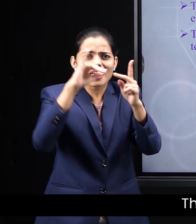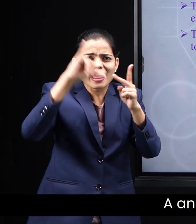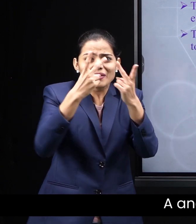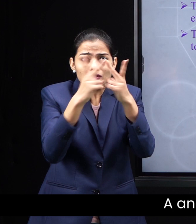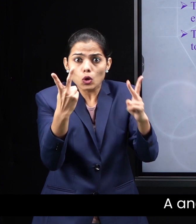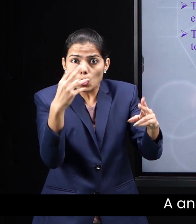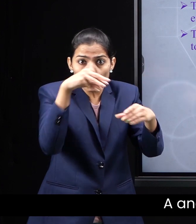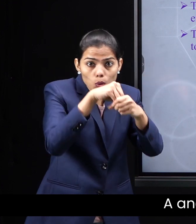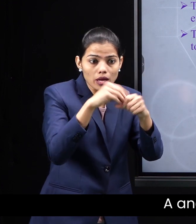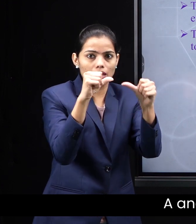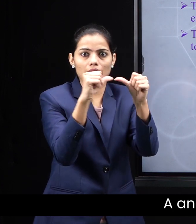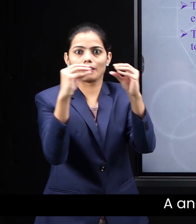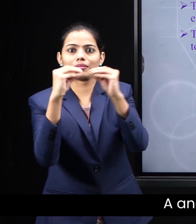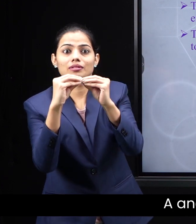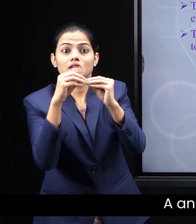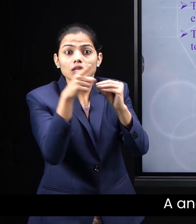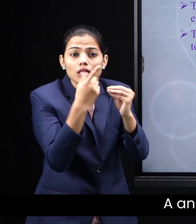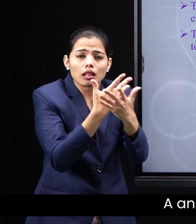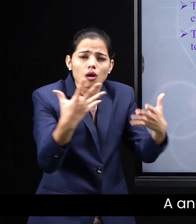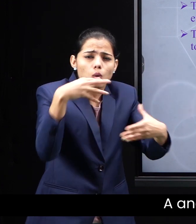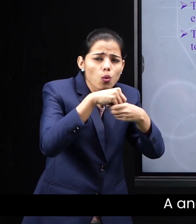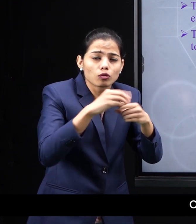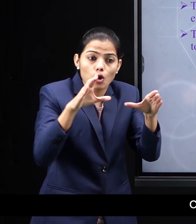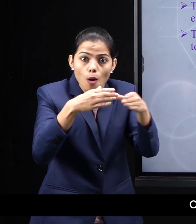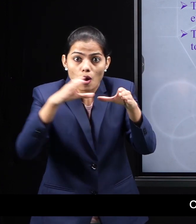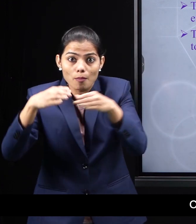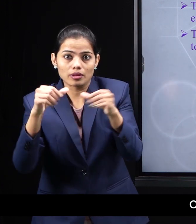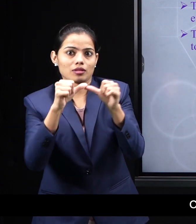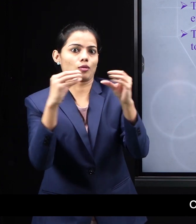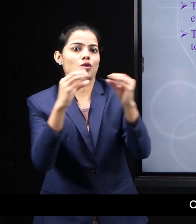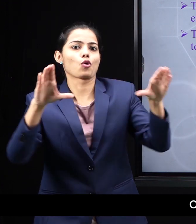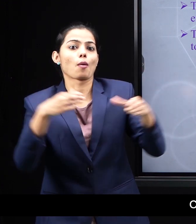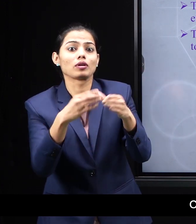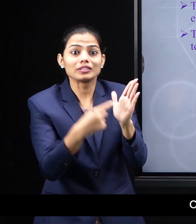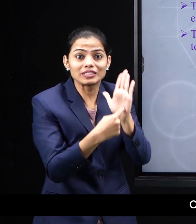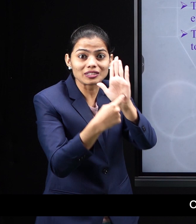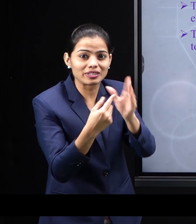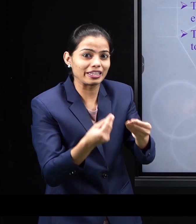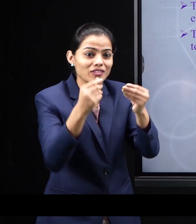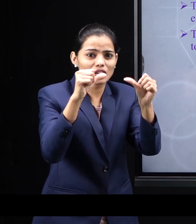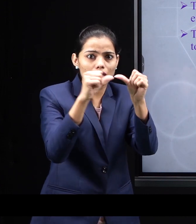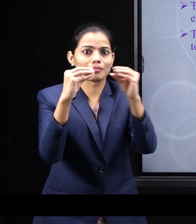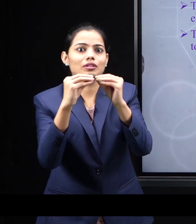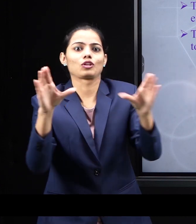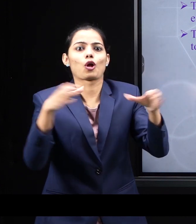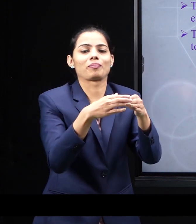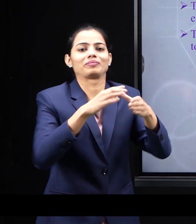A and B is the set of all elements common to both A and B. It is denoted by